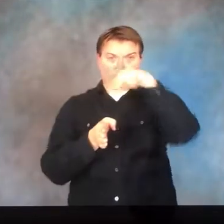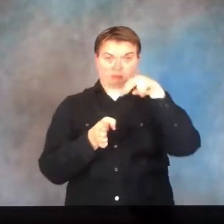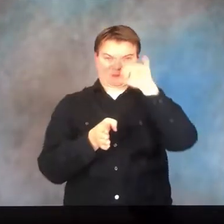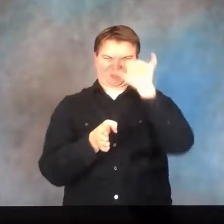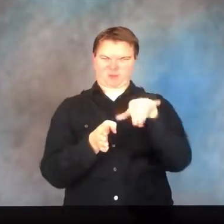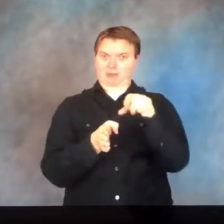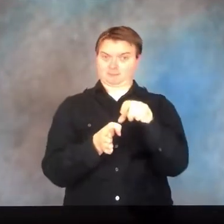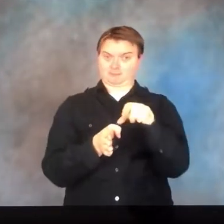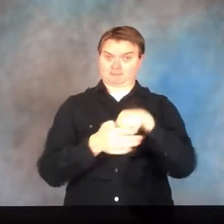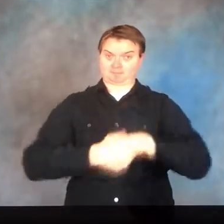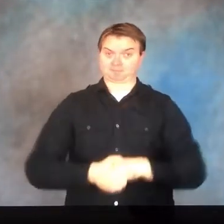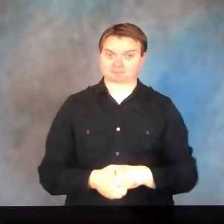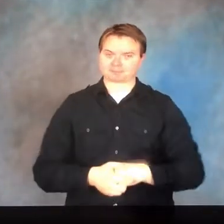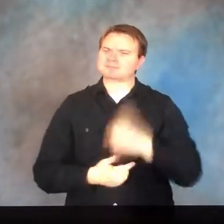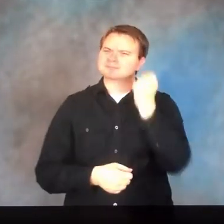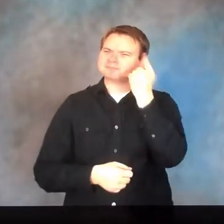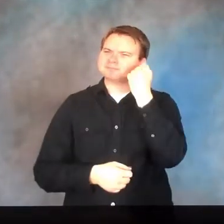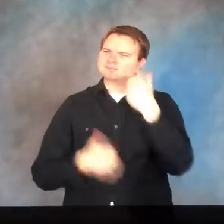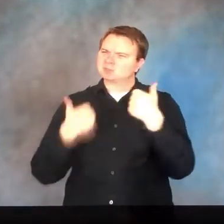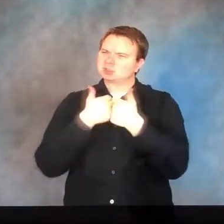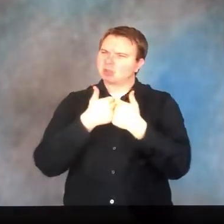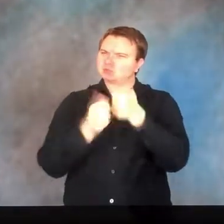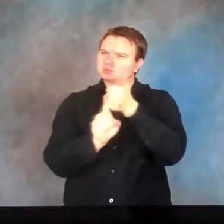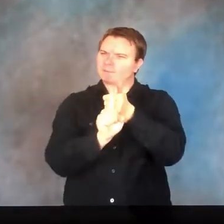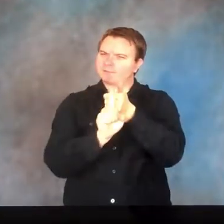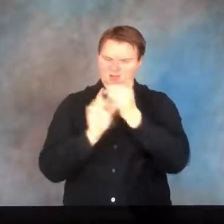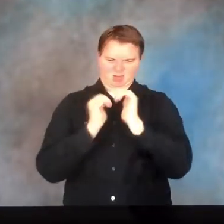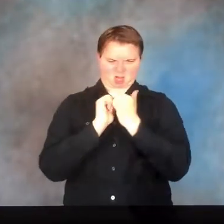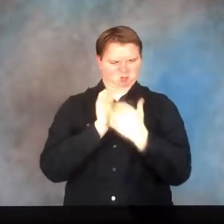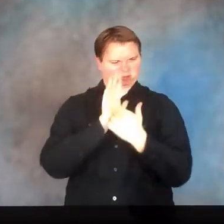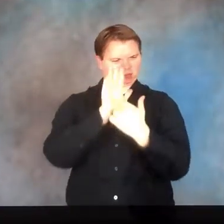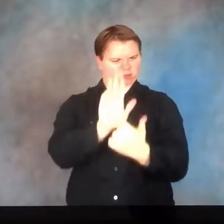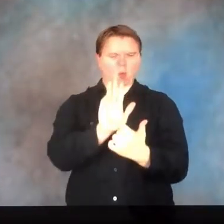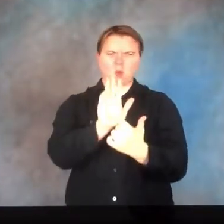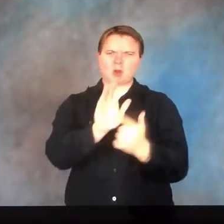car. This is all points of views from all around the scene.